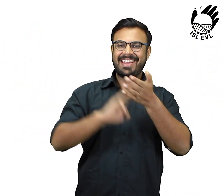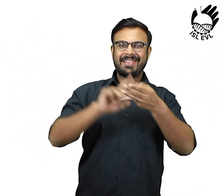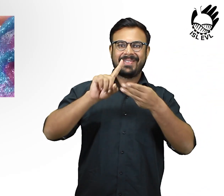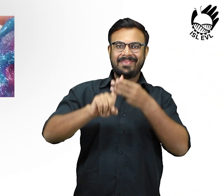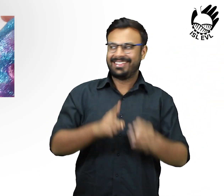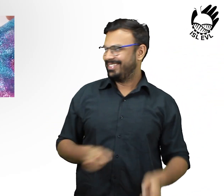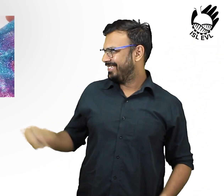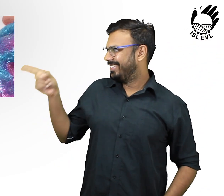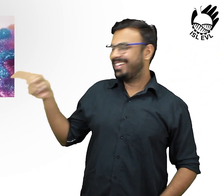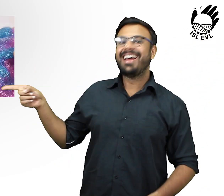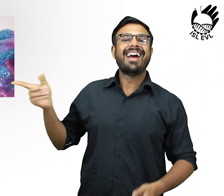Slime.